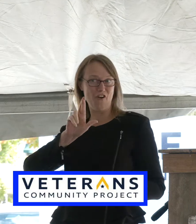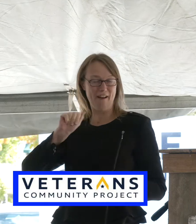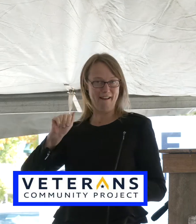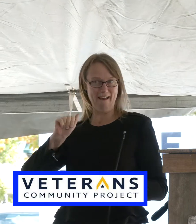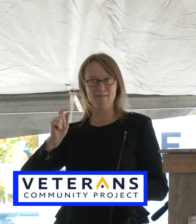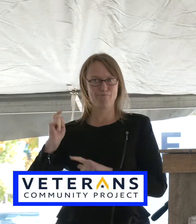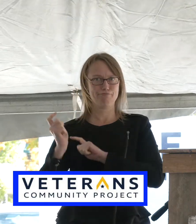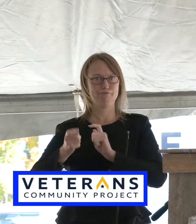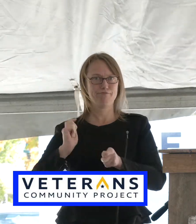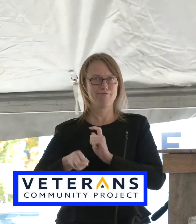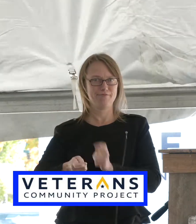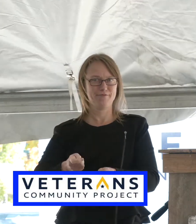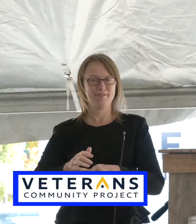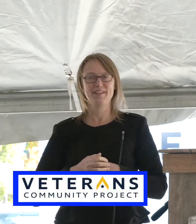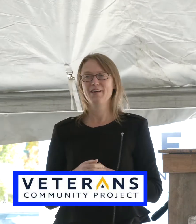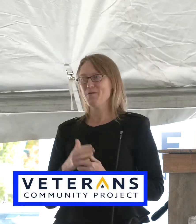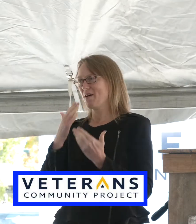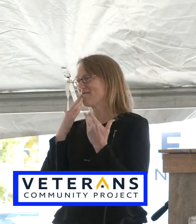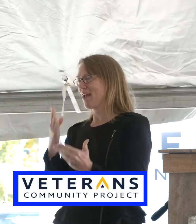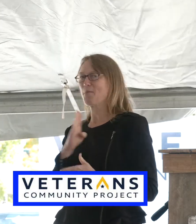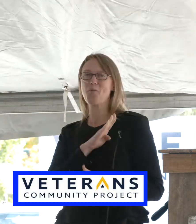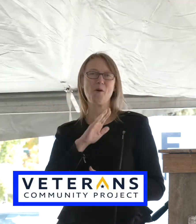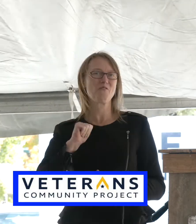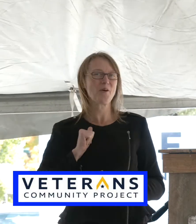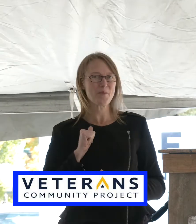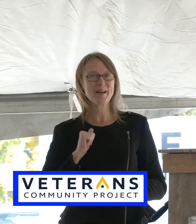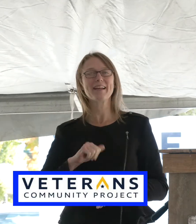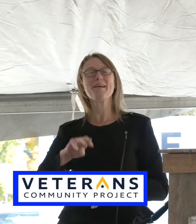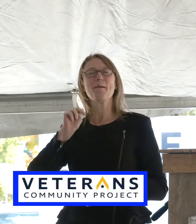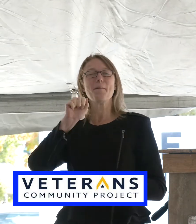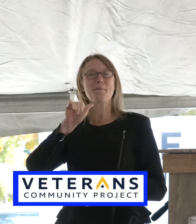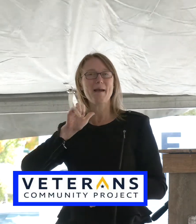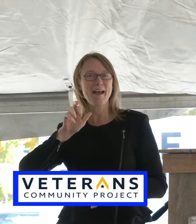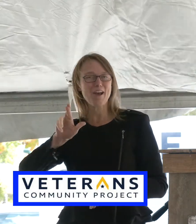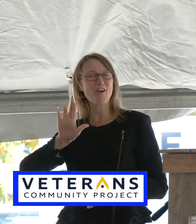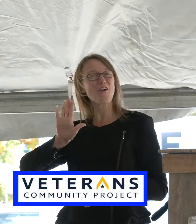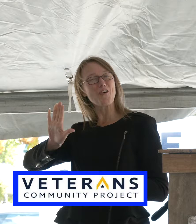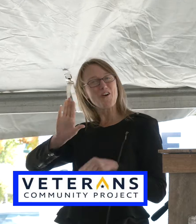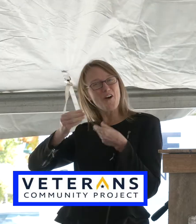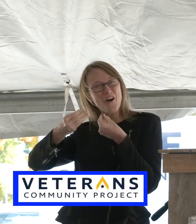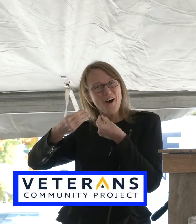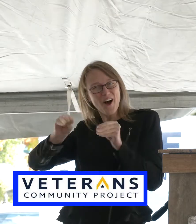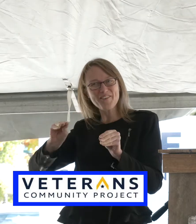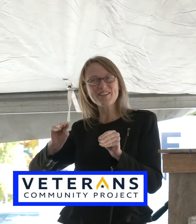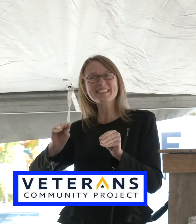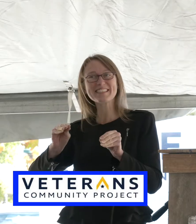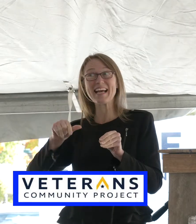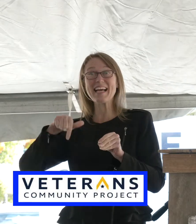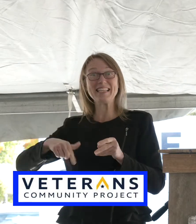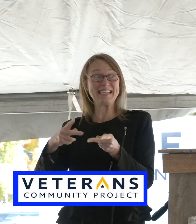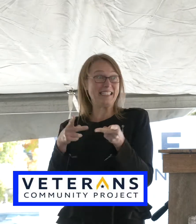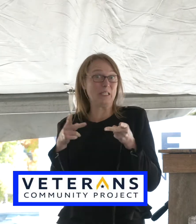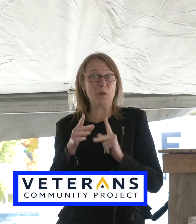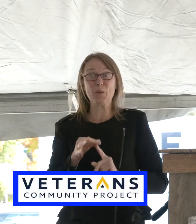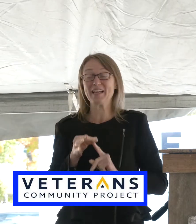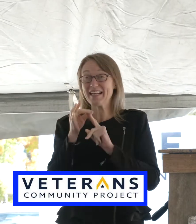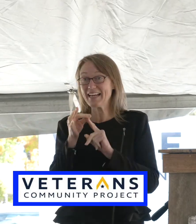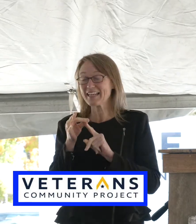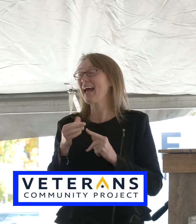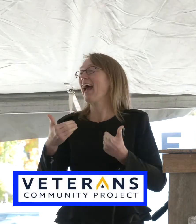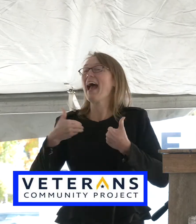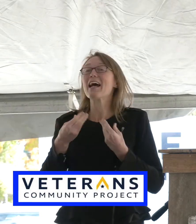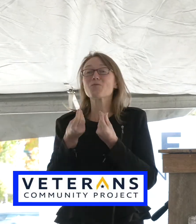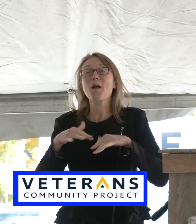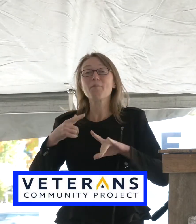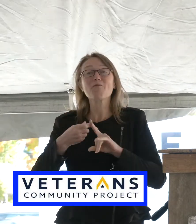we want to thank the Board of Aldermen and the Mayor's office for their help in that process as well. This site is unique in that it includes properties in 3 different